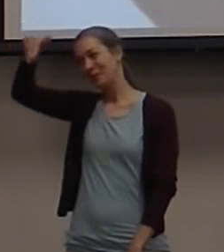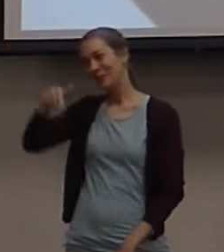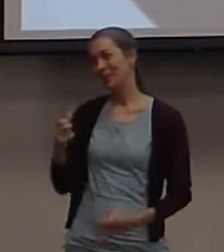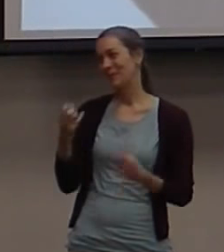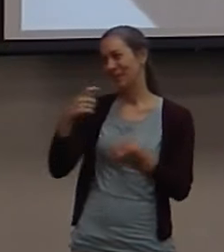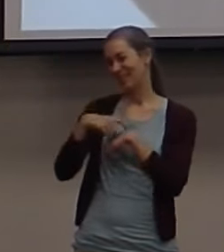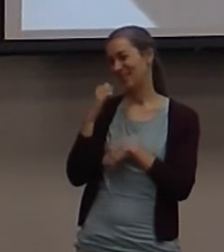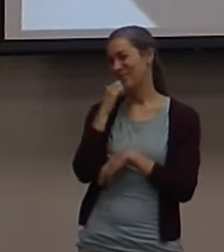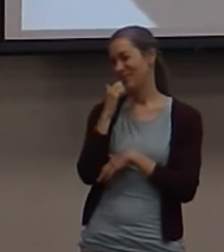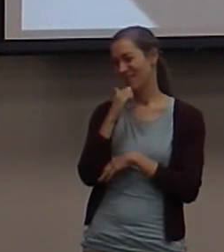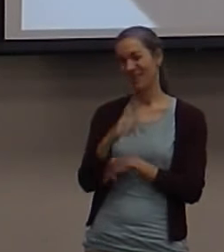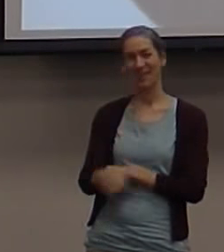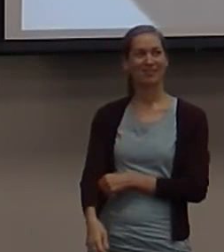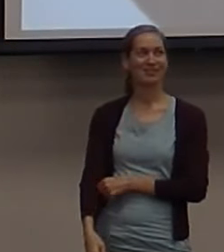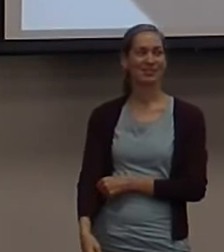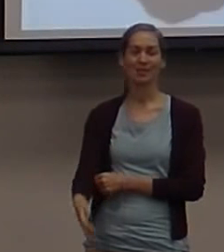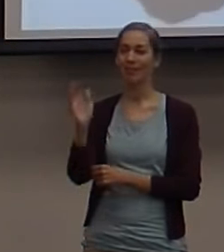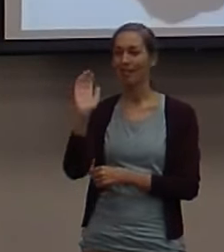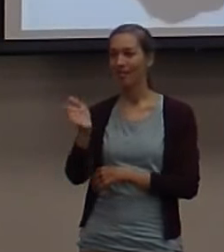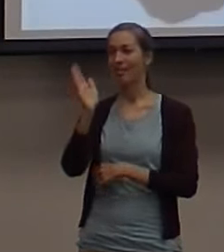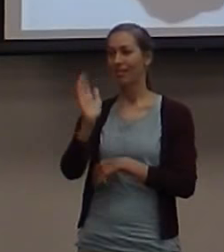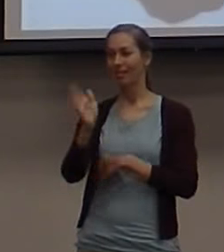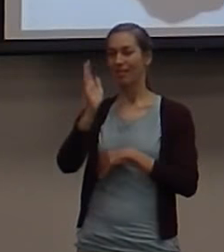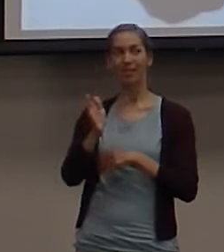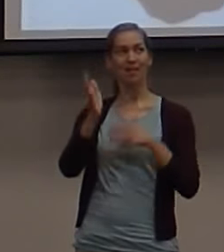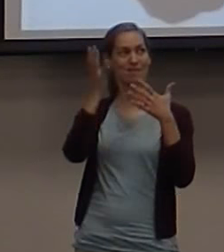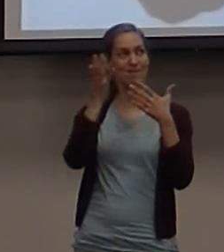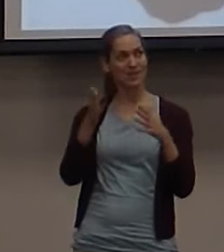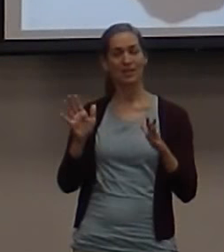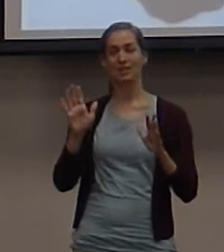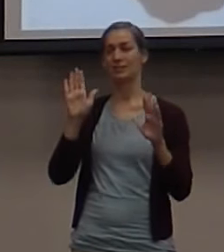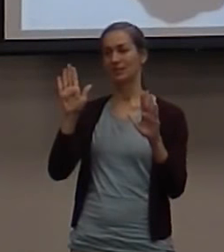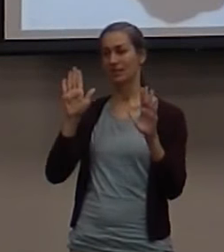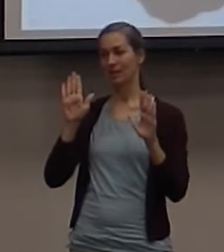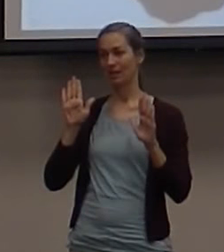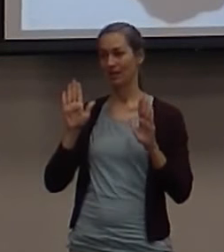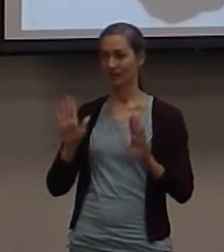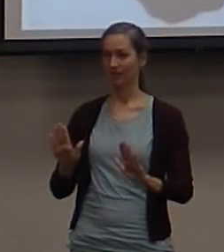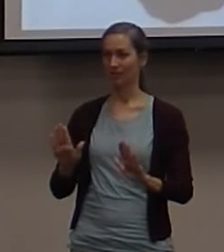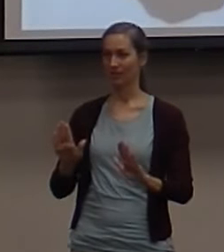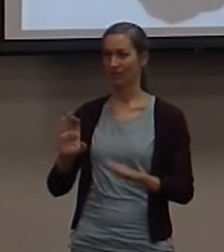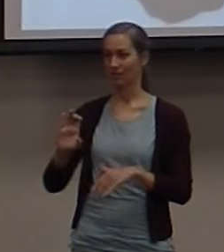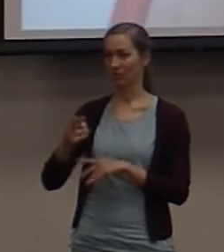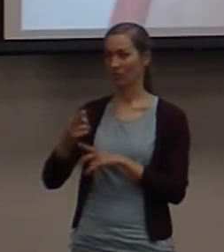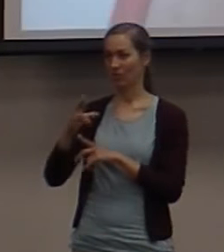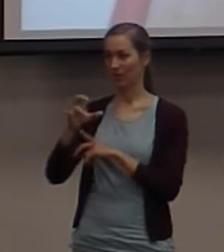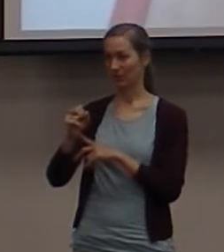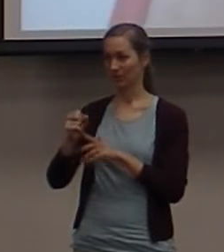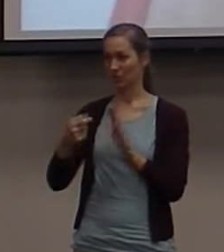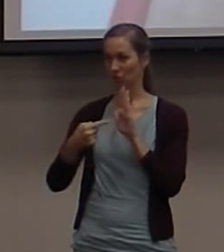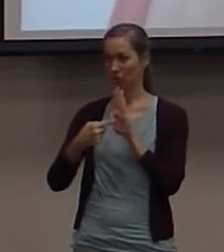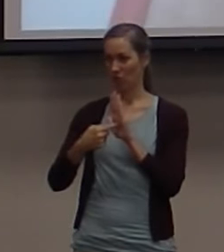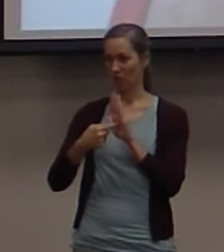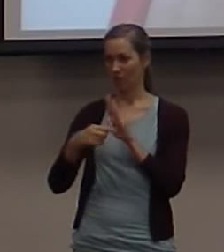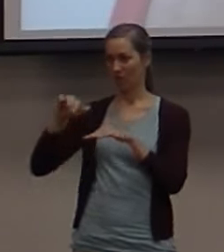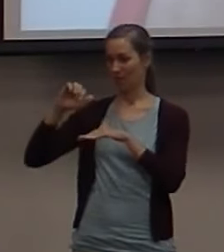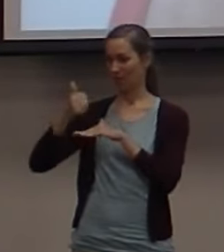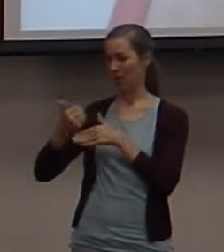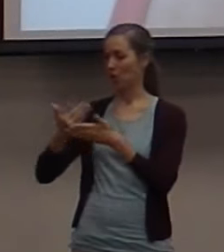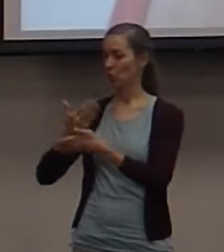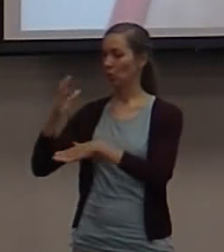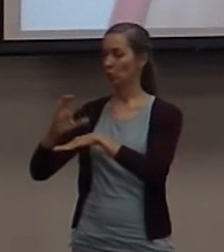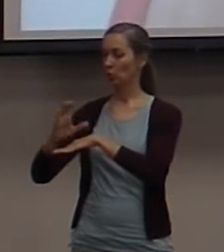lectureships and all of that, on Sunday, Chris showed us they established a new congregation as